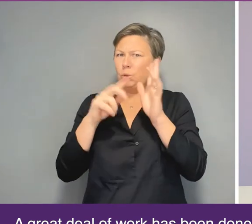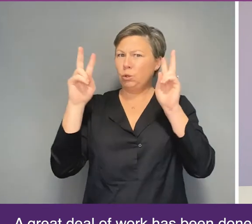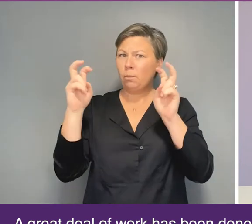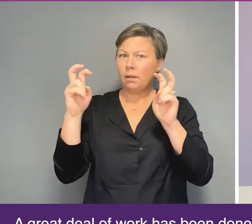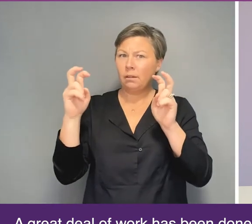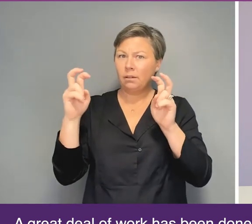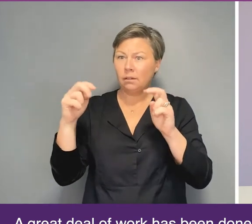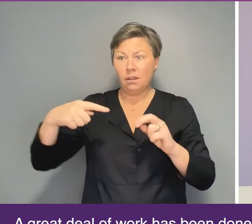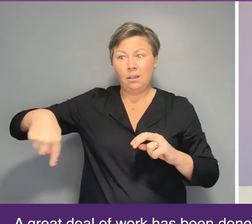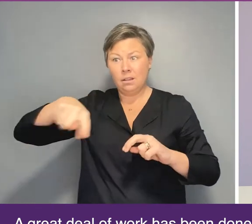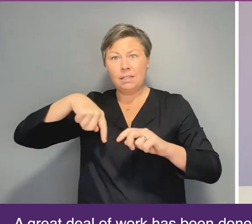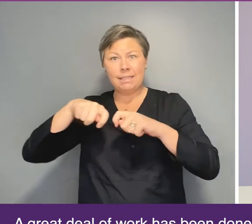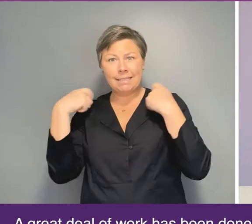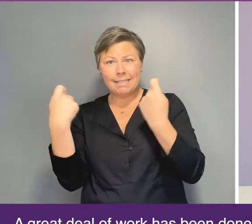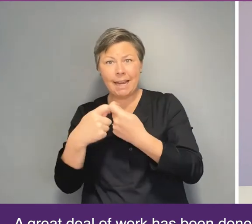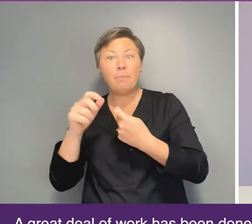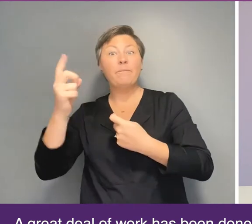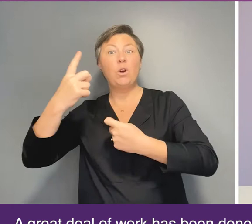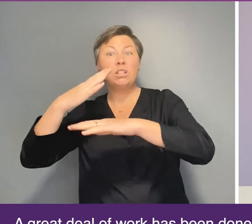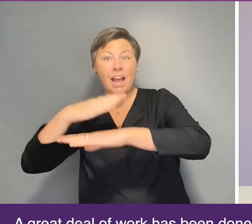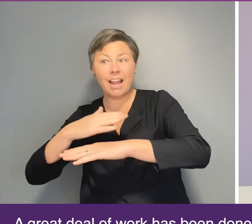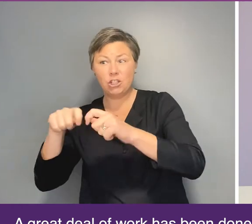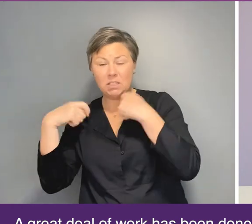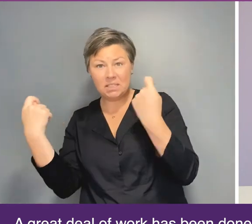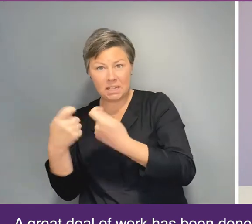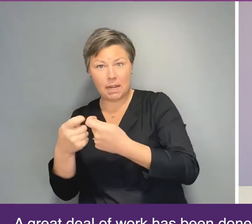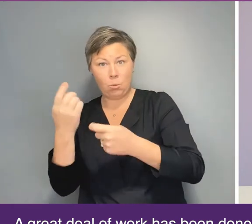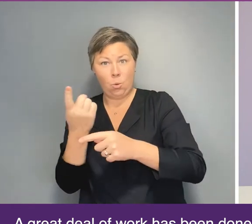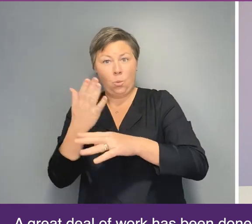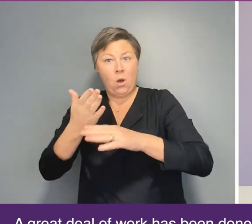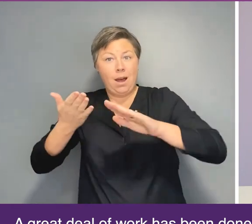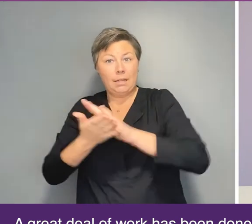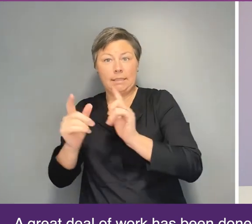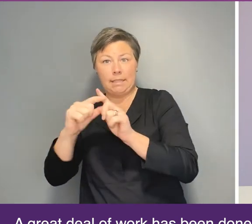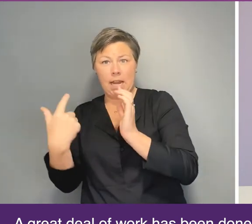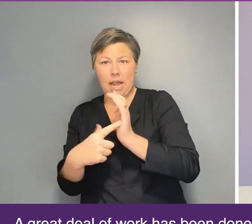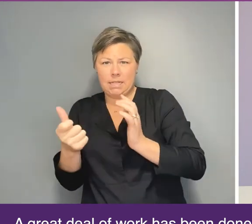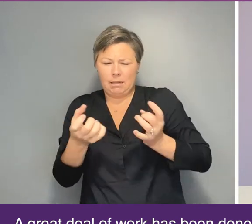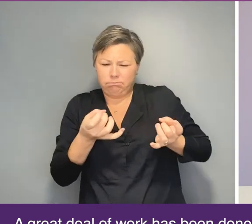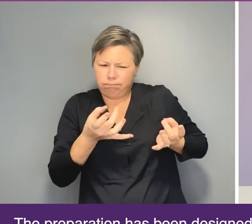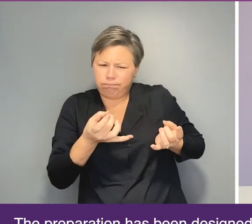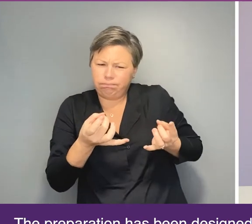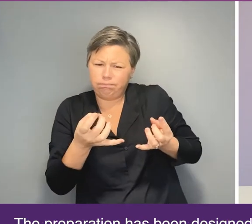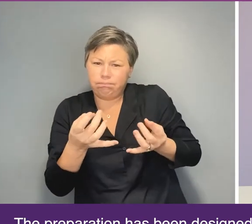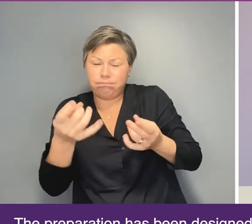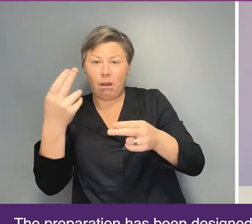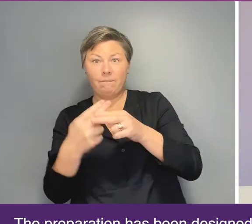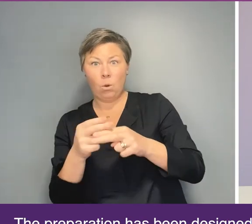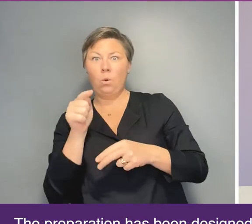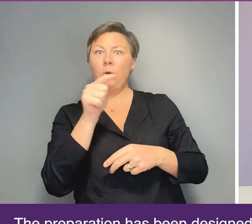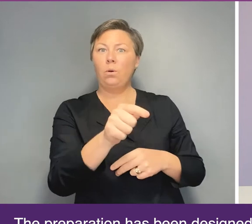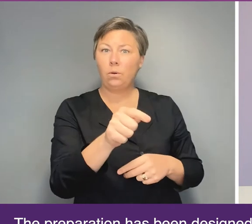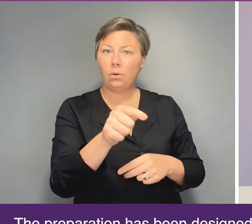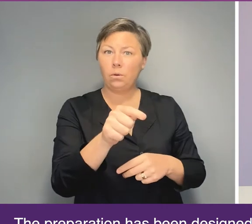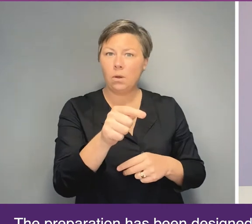especially by the First Nations teams within the Royal Commission, to prepare for this hearing. The preparation has